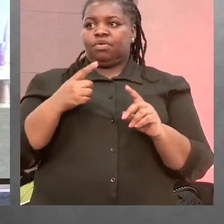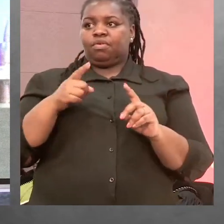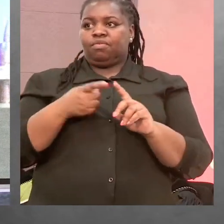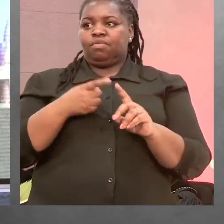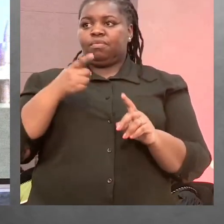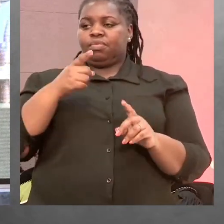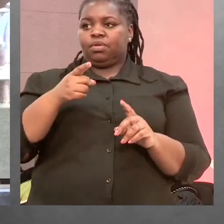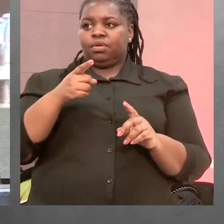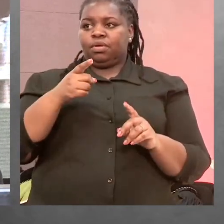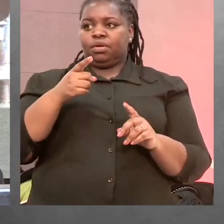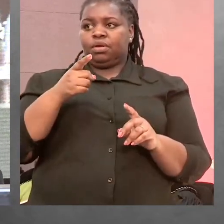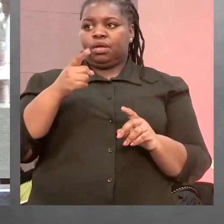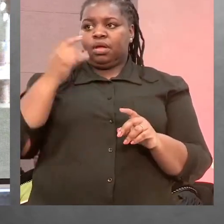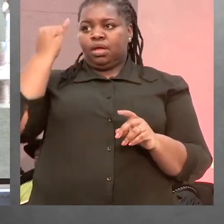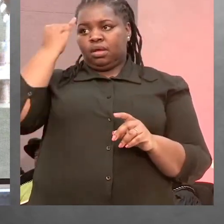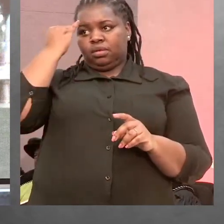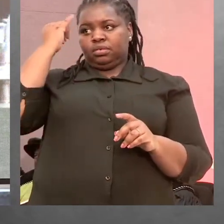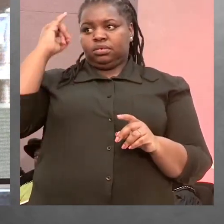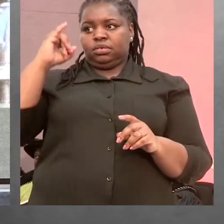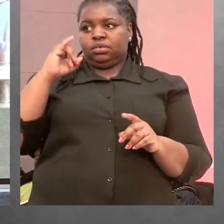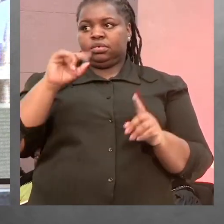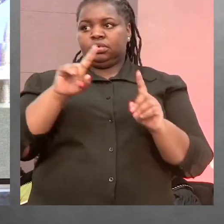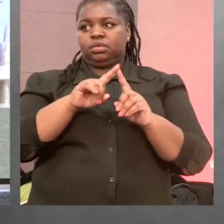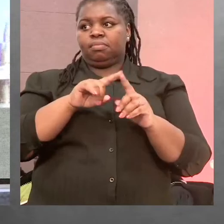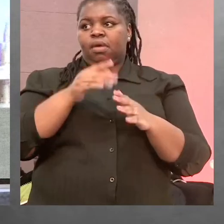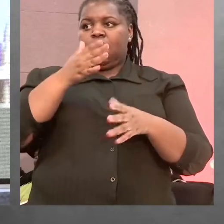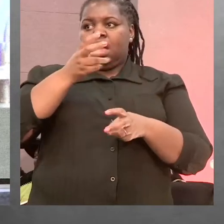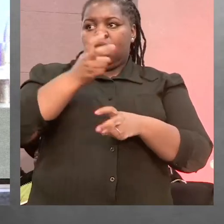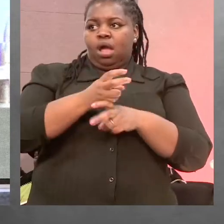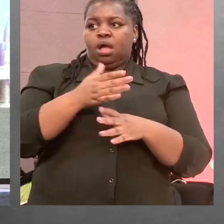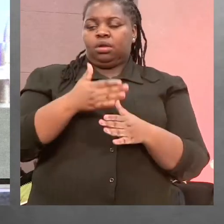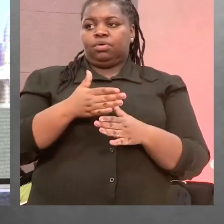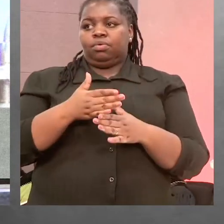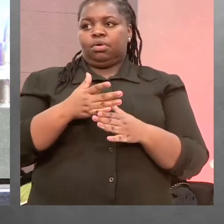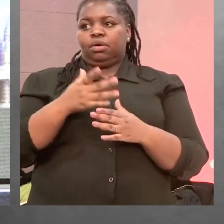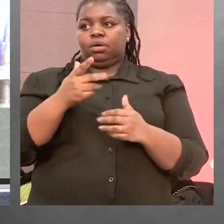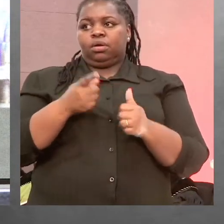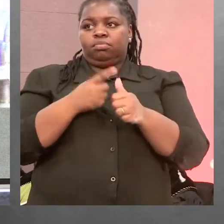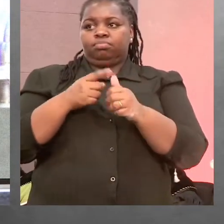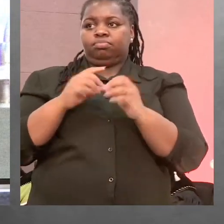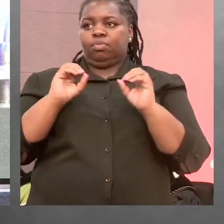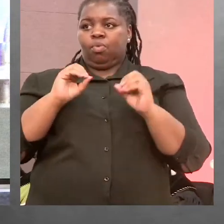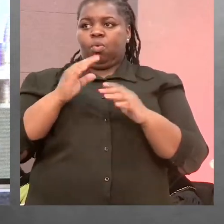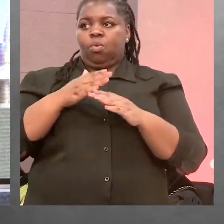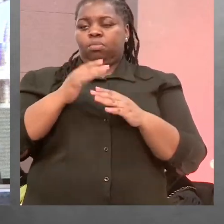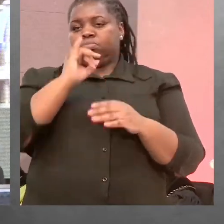ideas, dreams, aspirations, and the hard work of countless individuals.